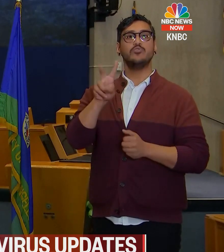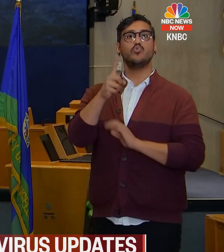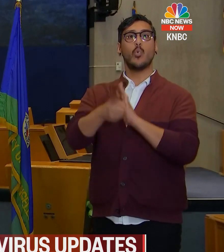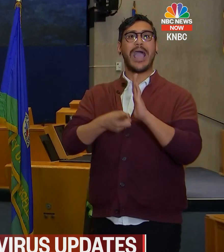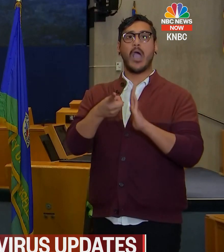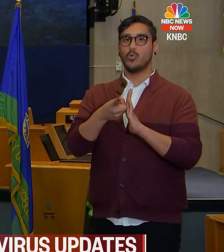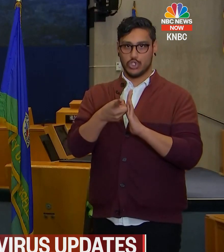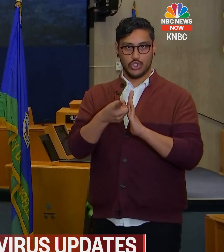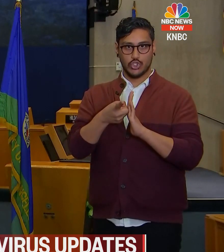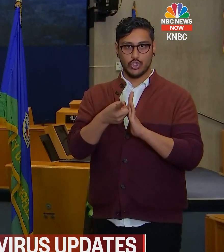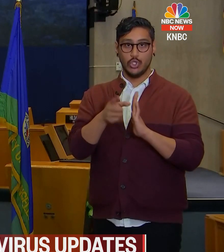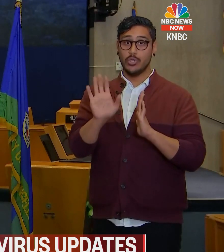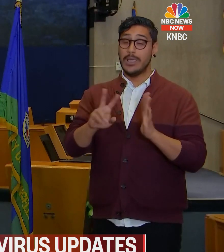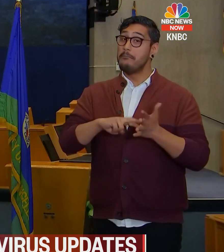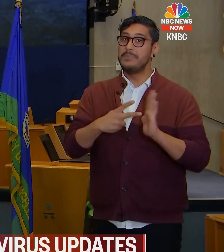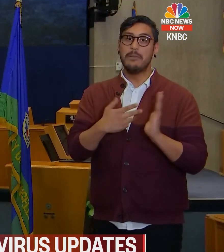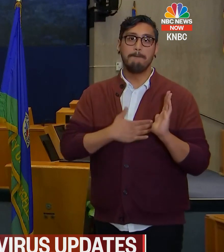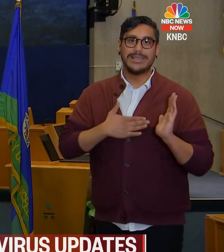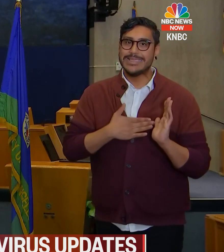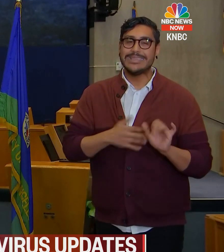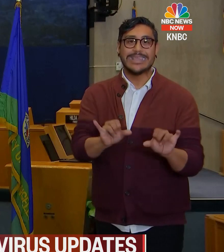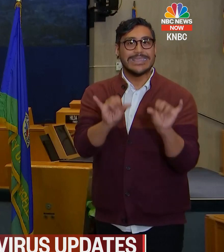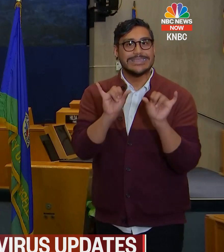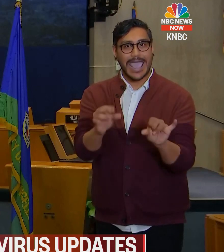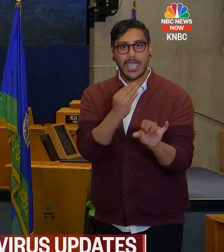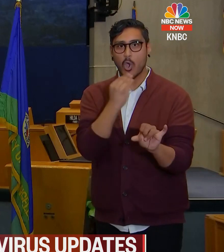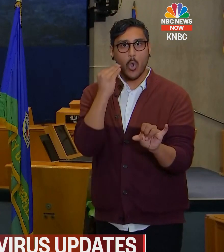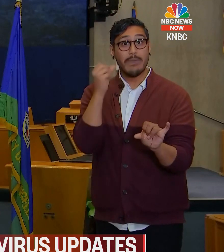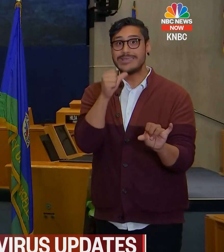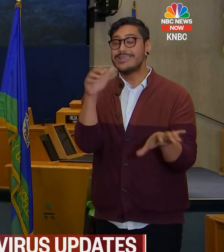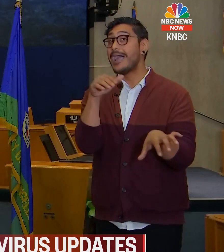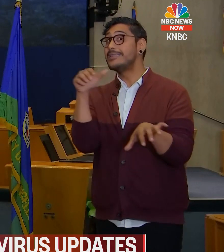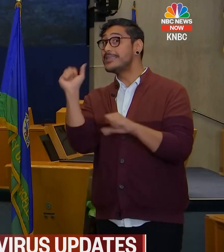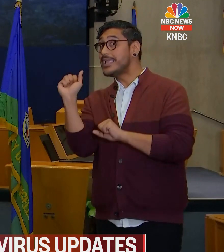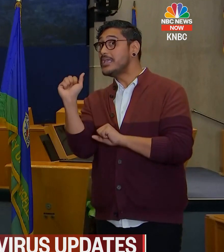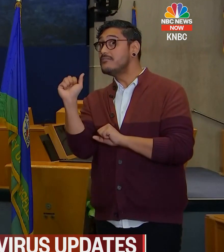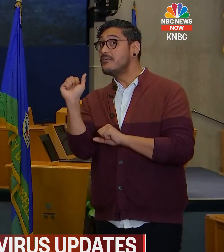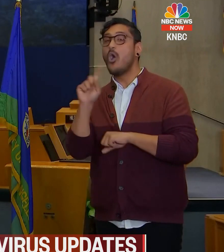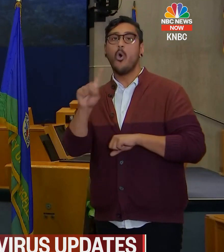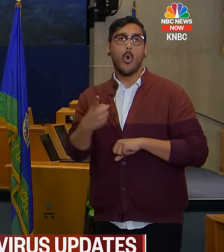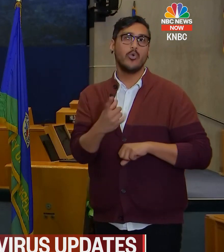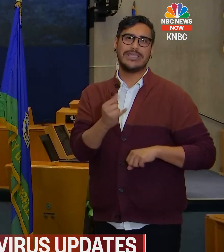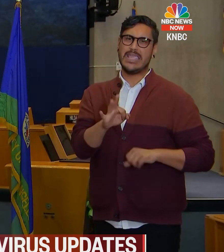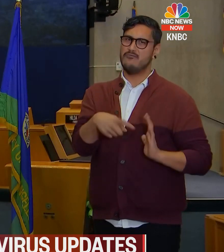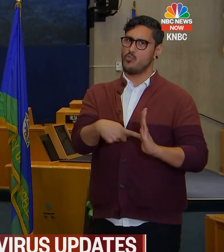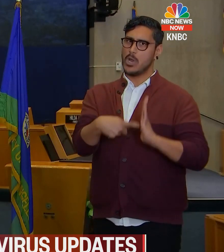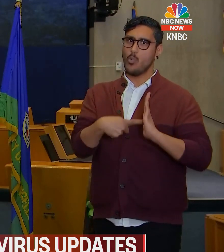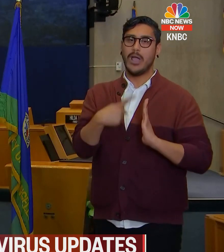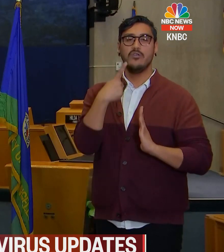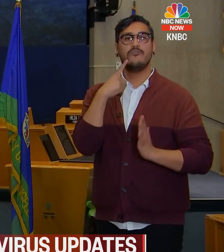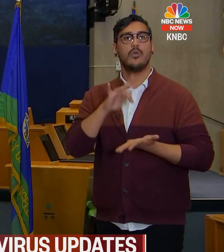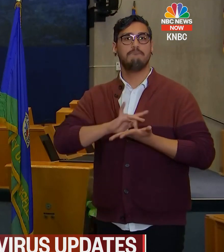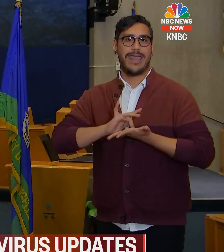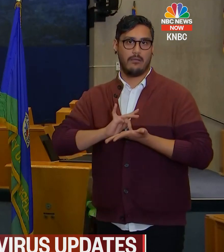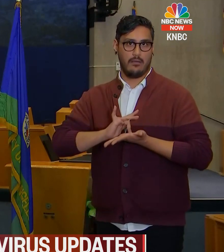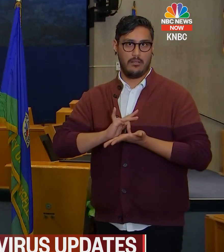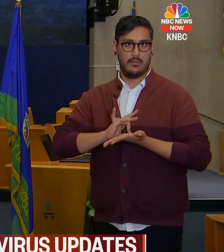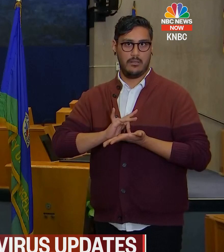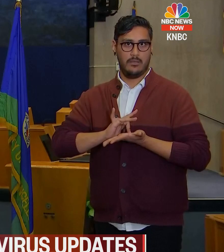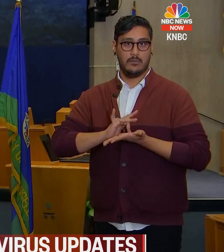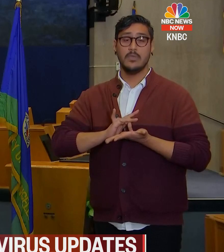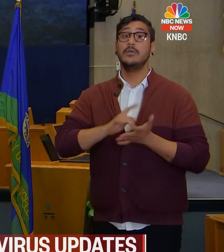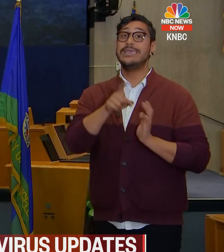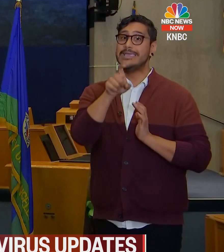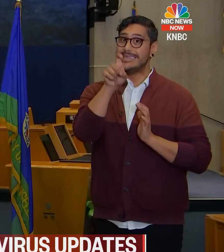This means please do not leave your home unless you need to go for a medical appointment. You need to